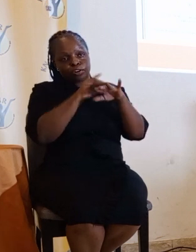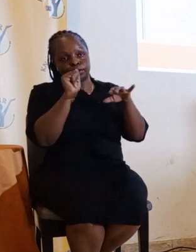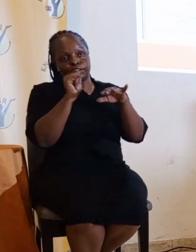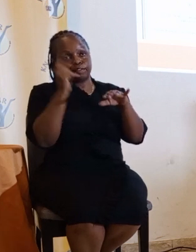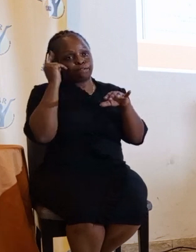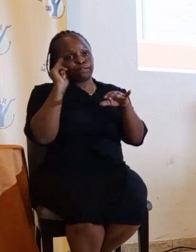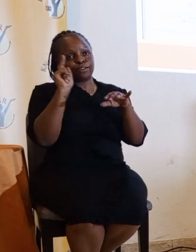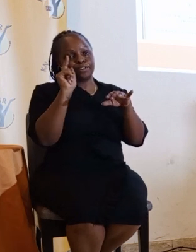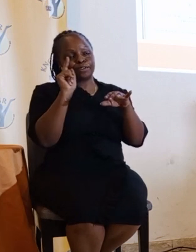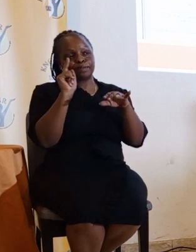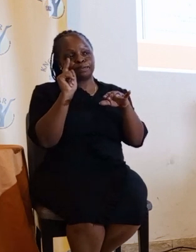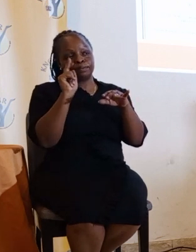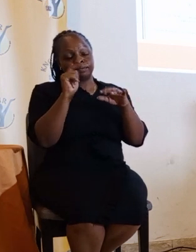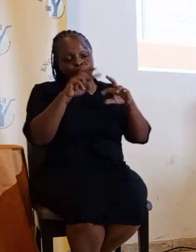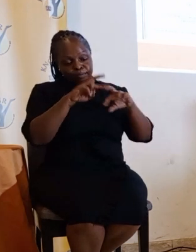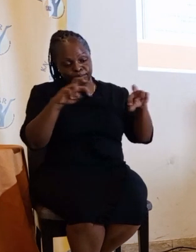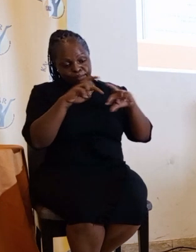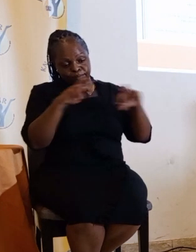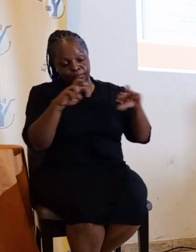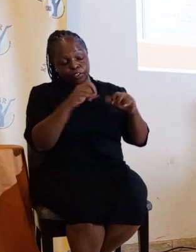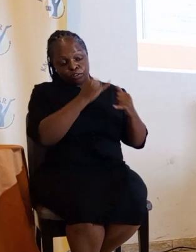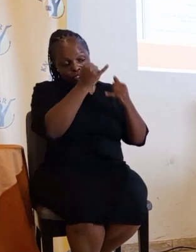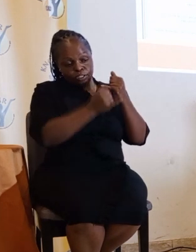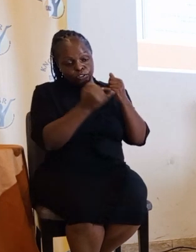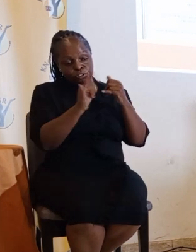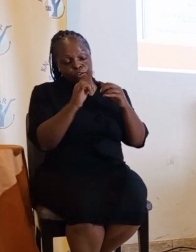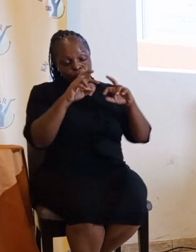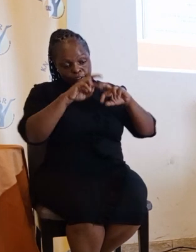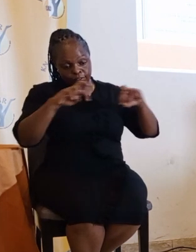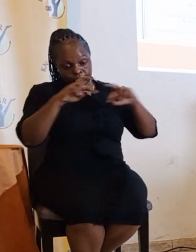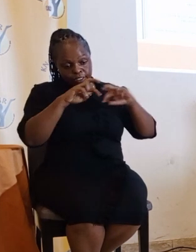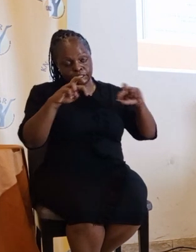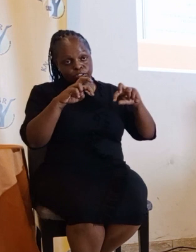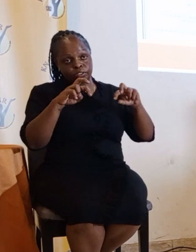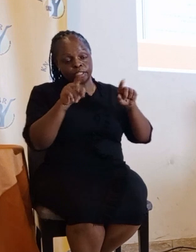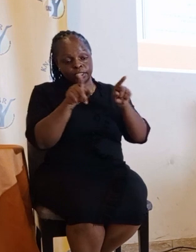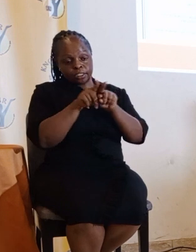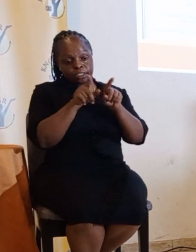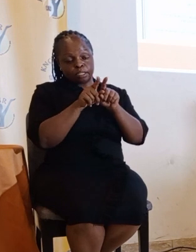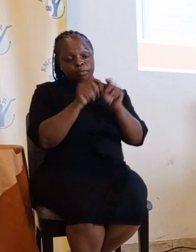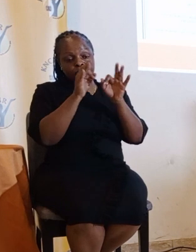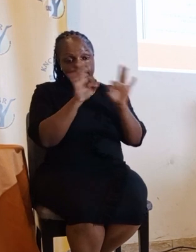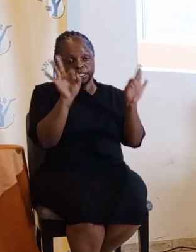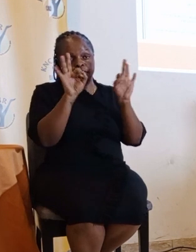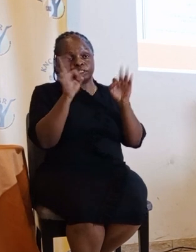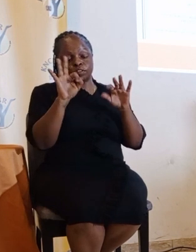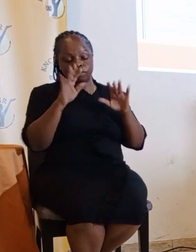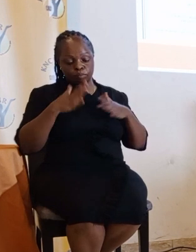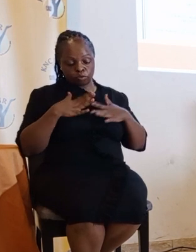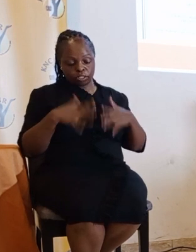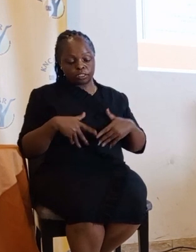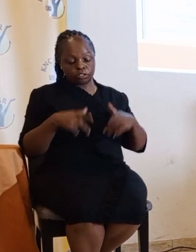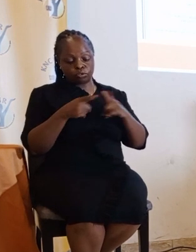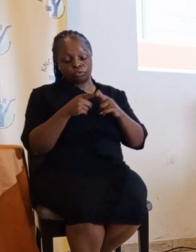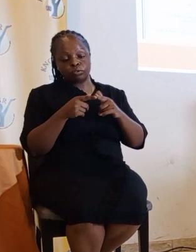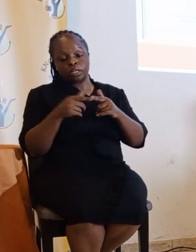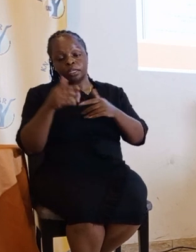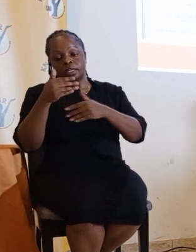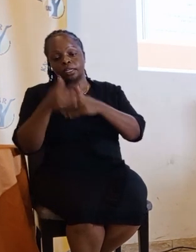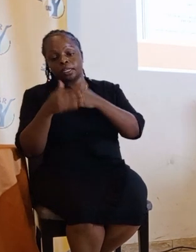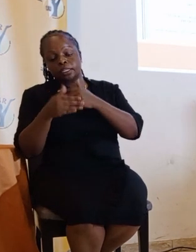the expediting of the conclusion of investigation and releasing of the bodies to their next of kin